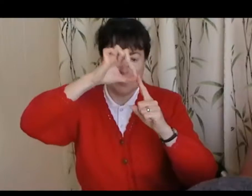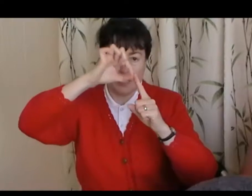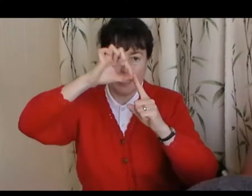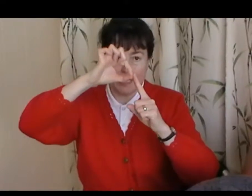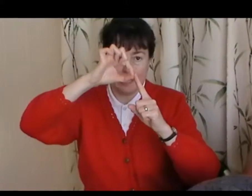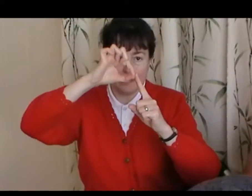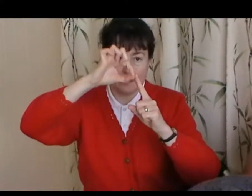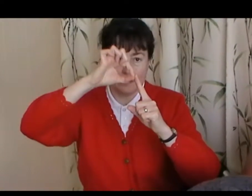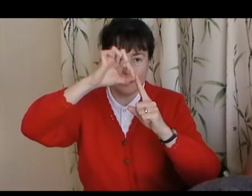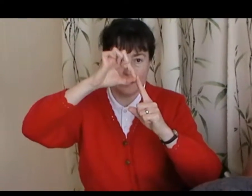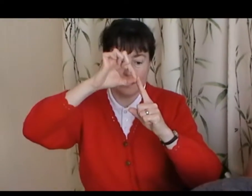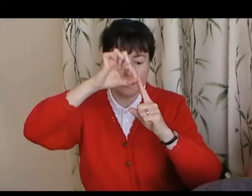P,